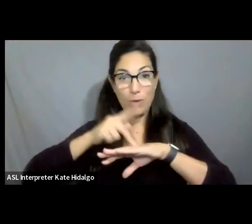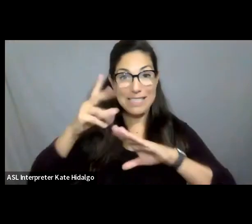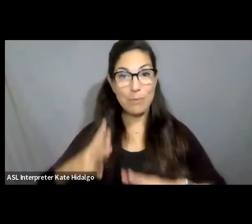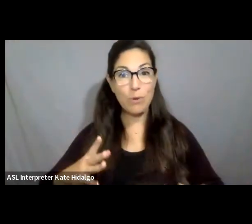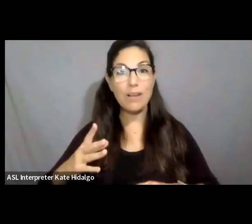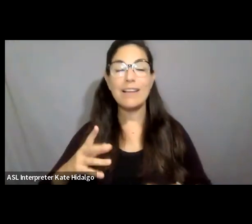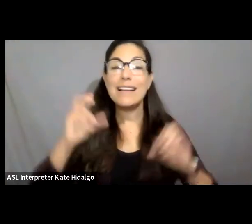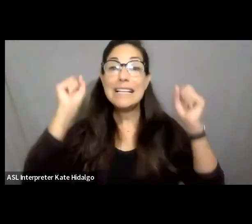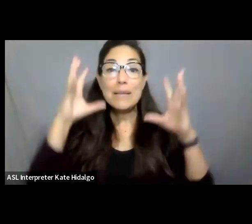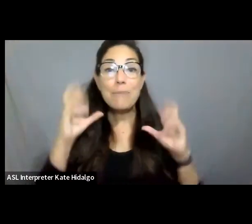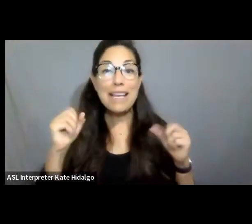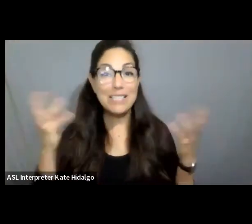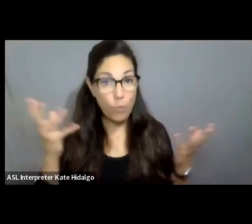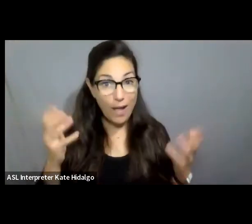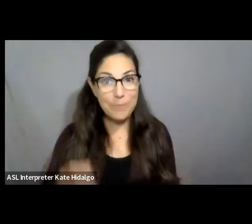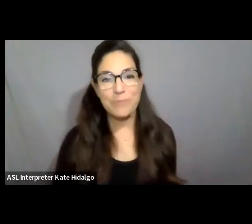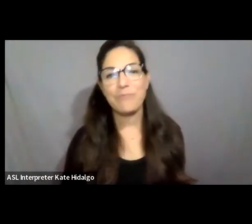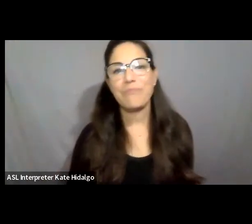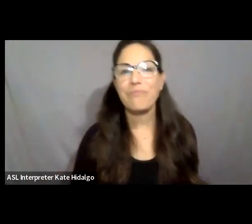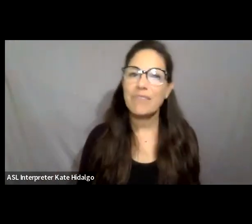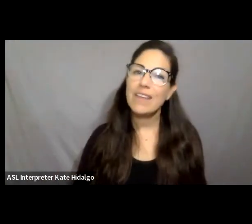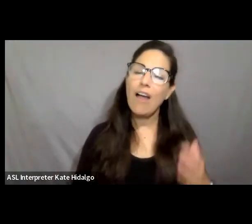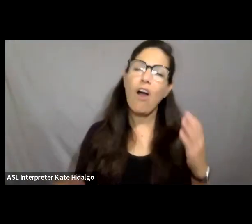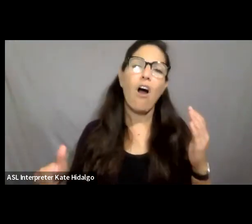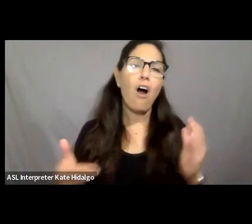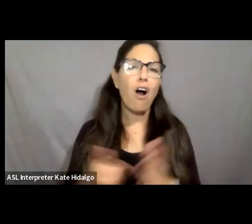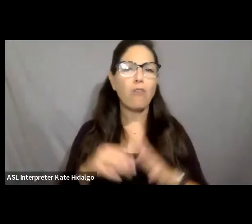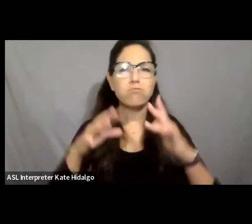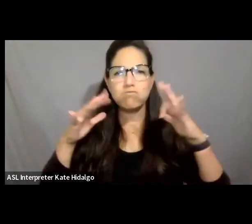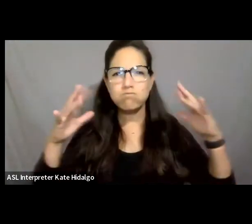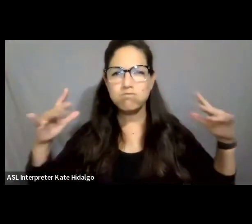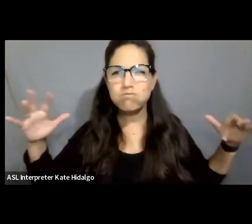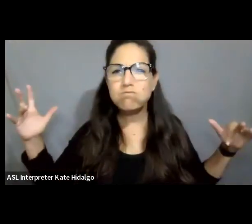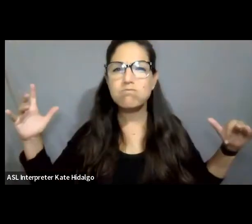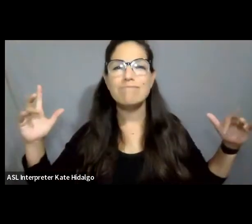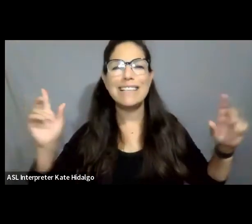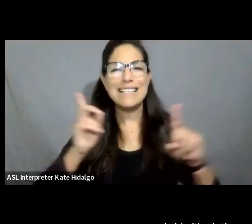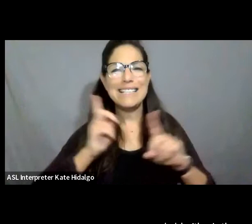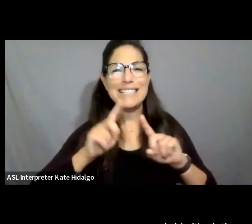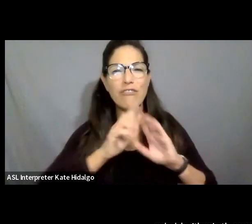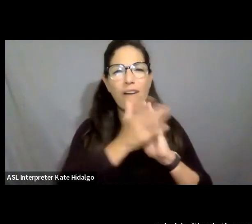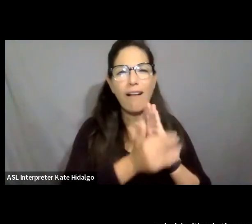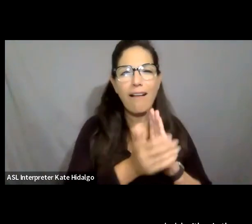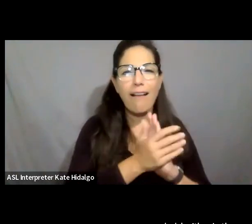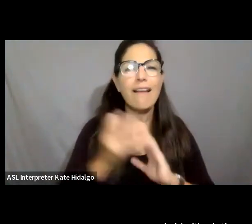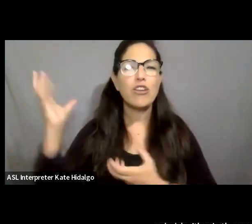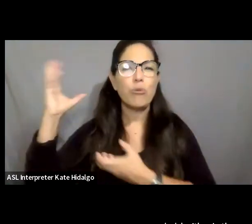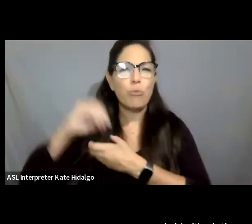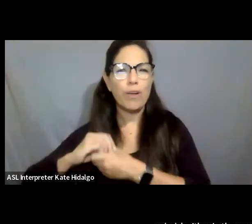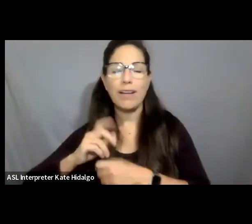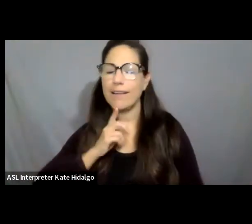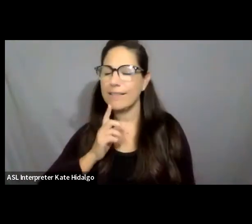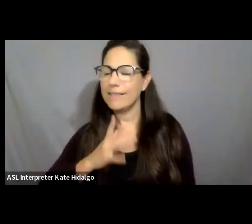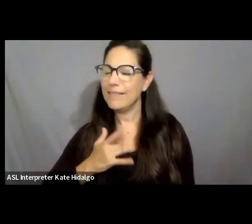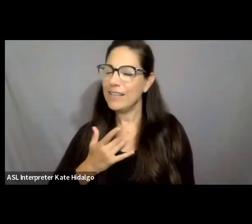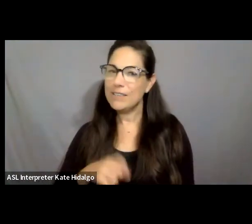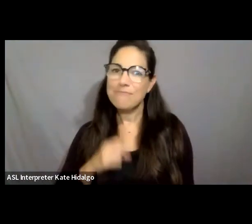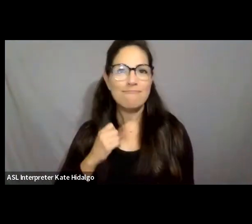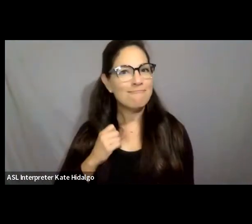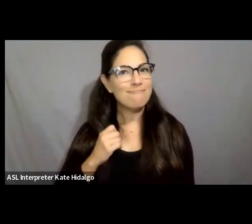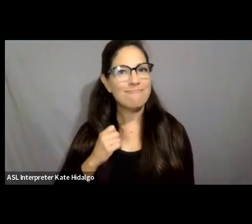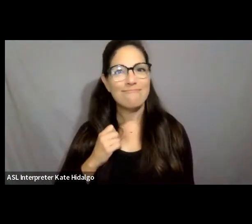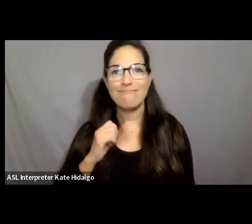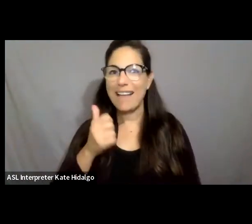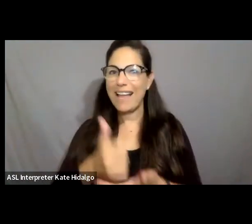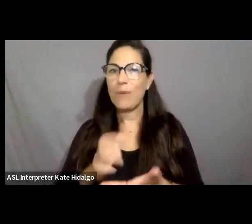What's so amazing is all your diversity and all the things that you bring. I'm so proud of it because it helps our